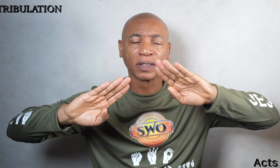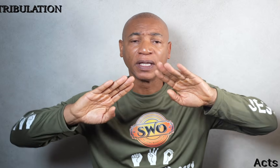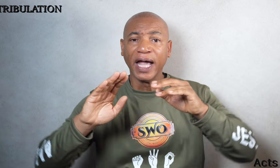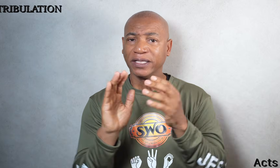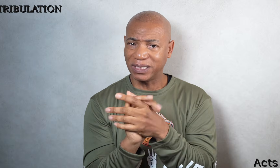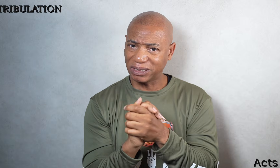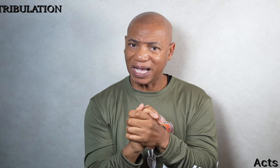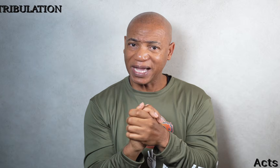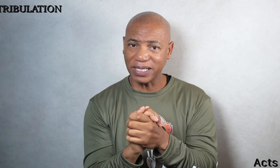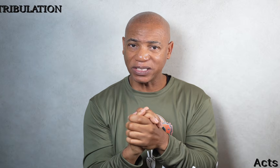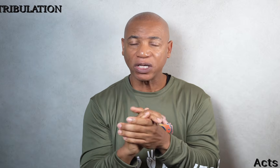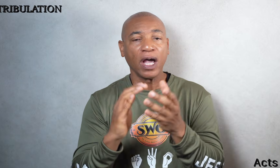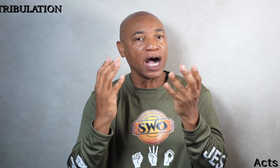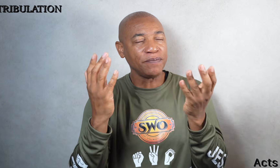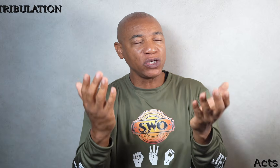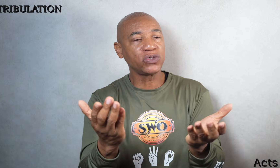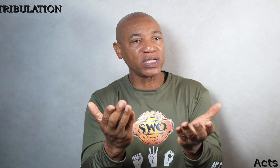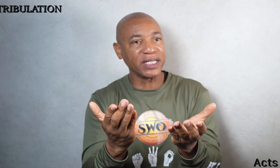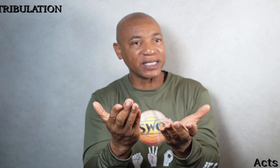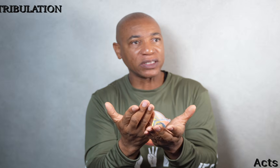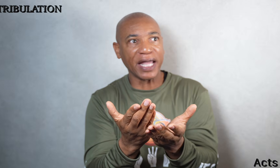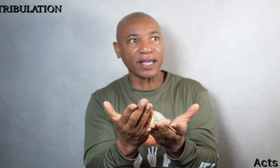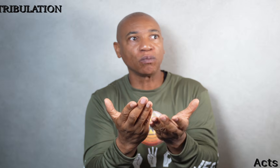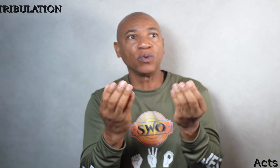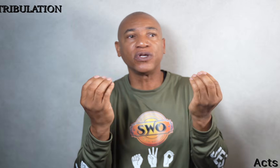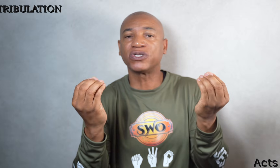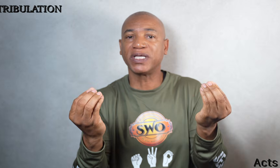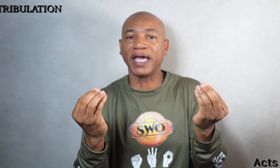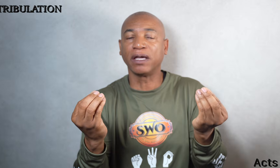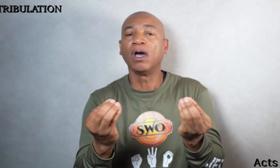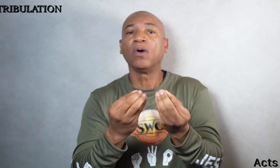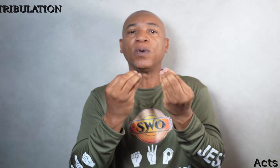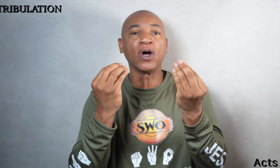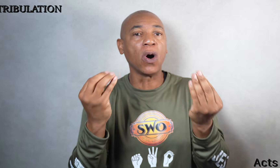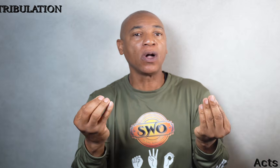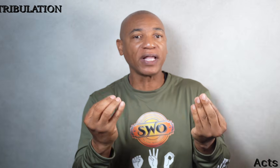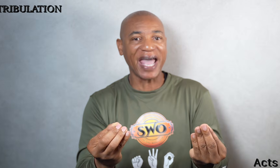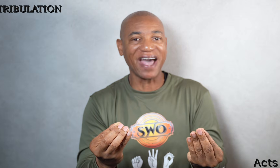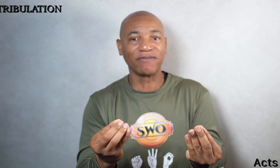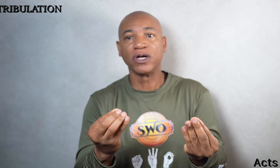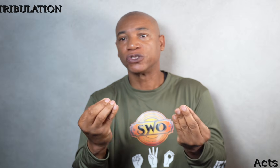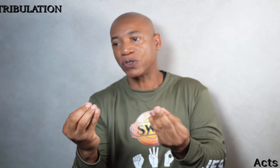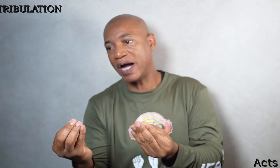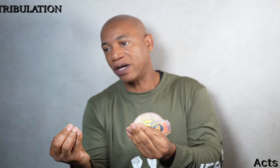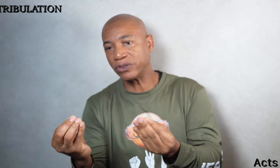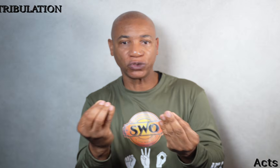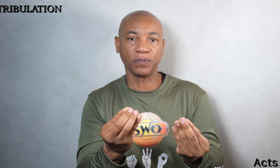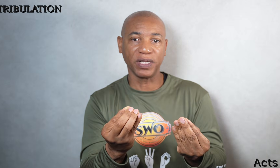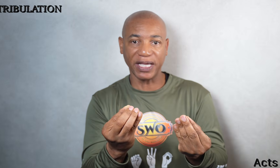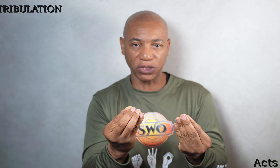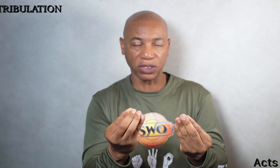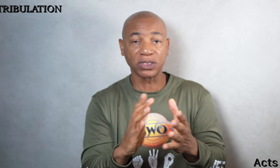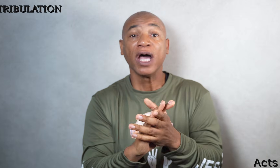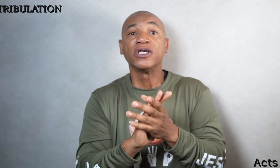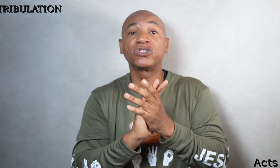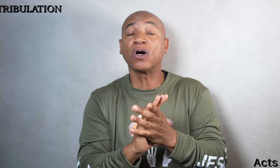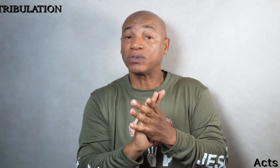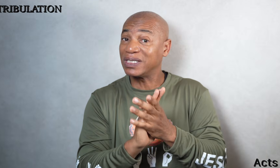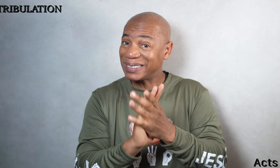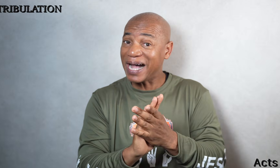To sign this, I'm using this like when you're saying, we all have trials and tribulations. So to sign